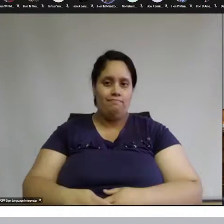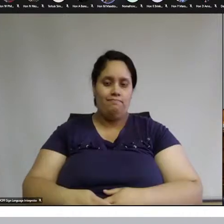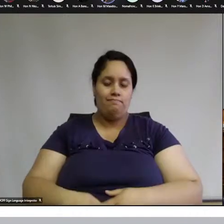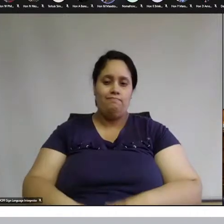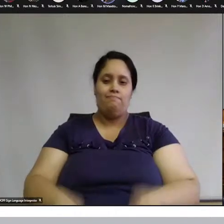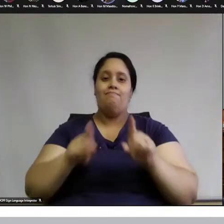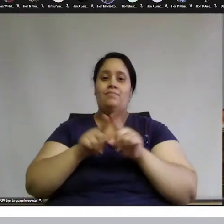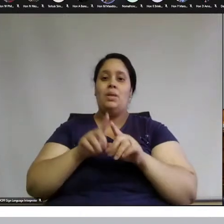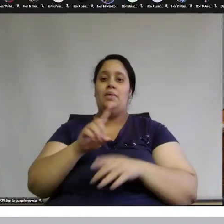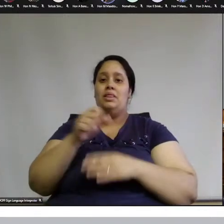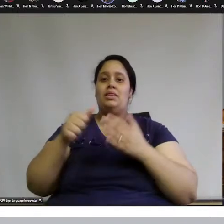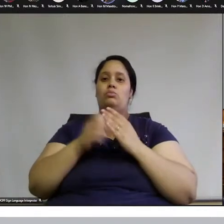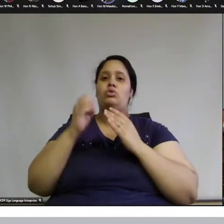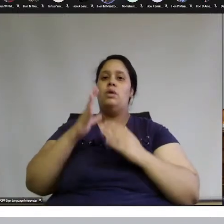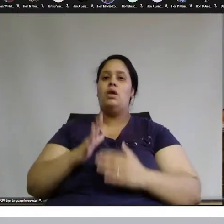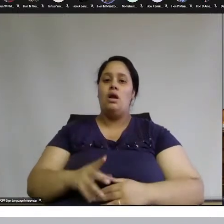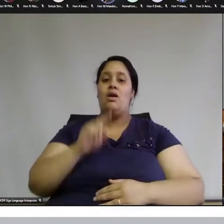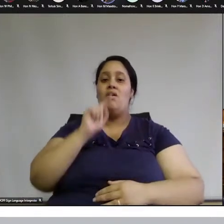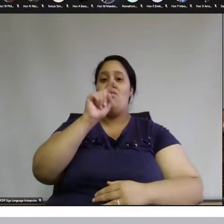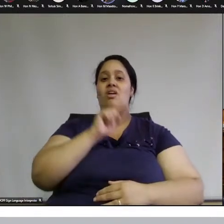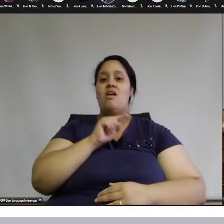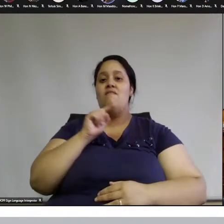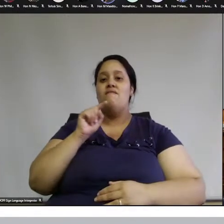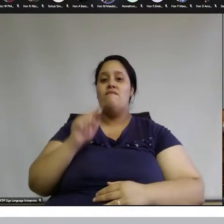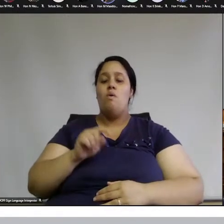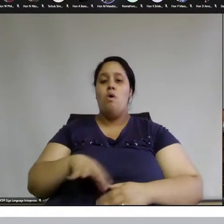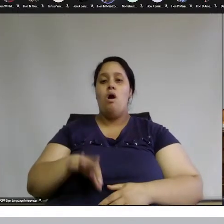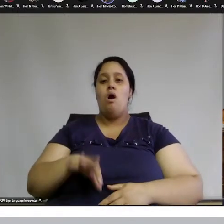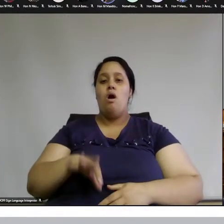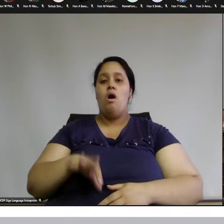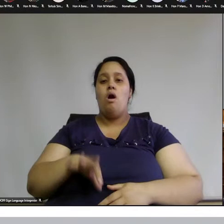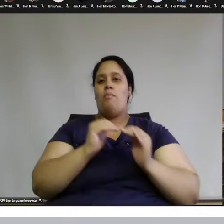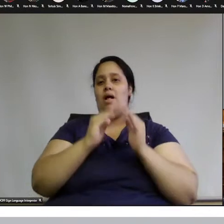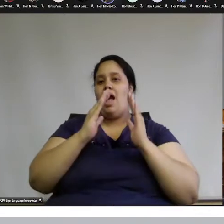Deputy Speaker, therefore, unlocking affordable